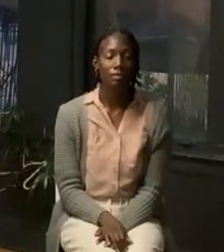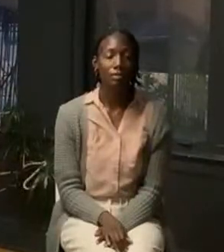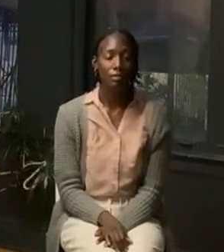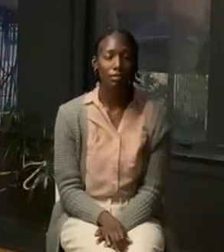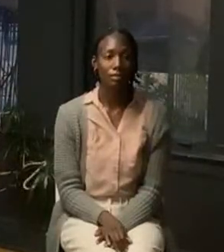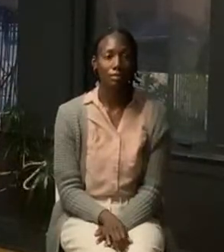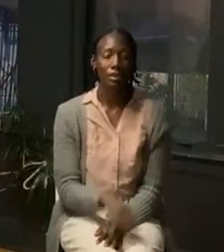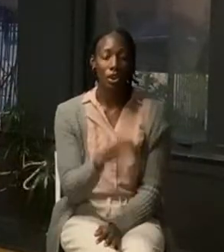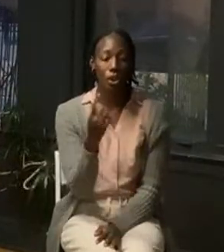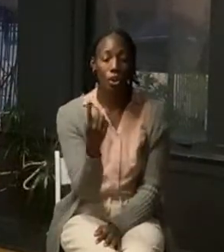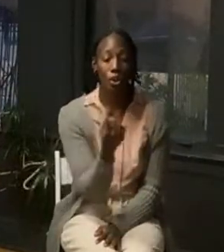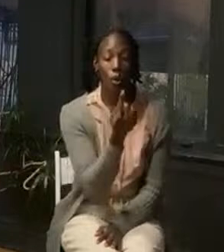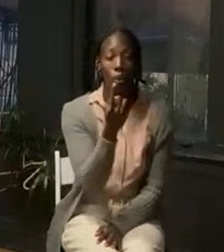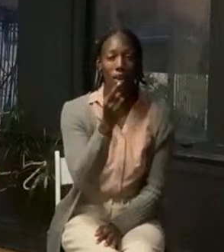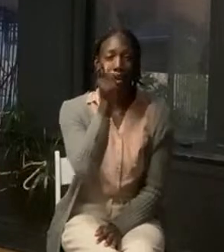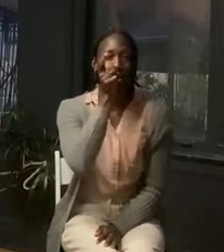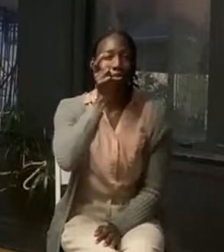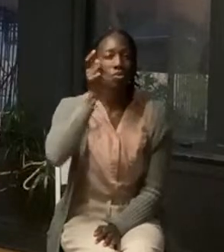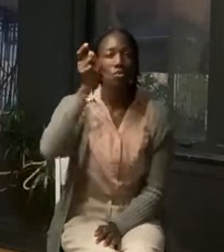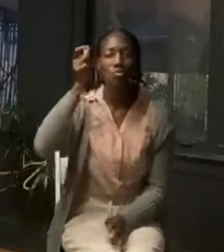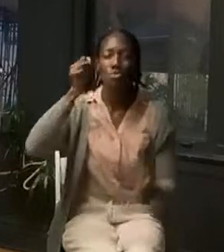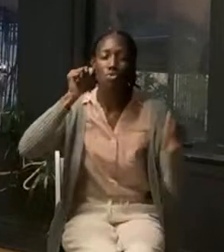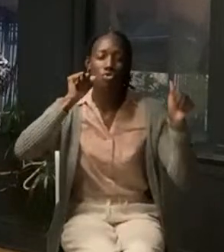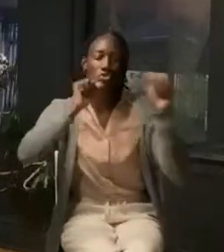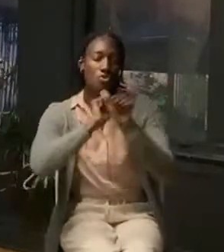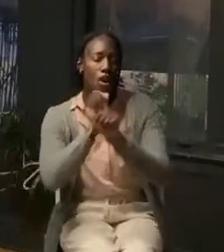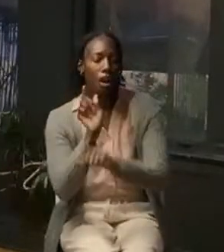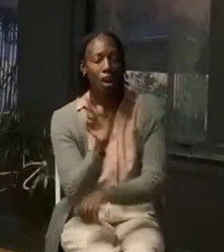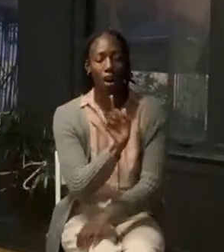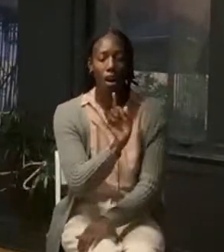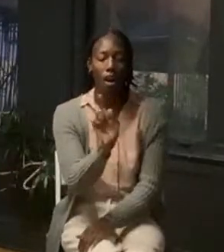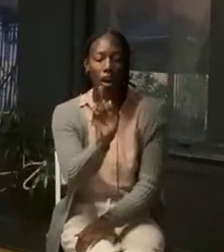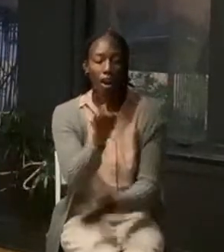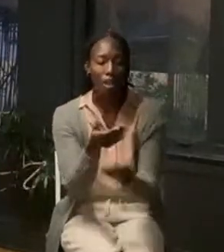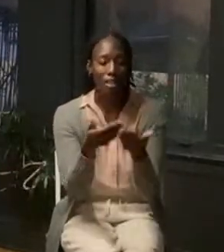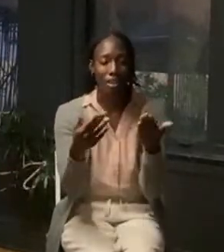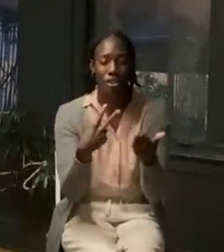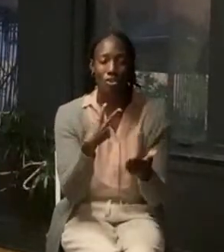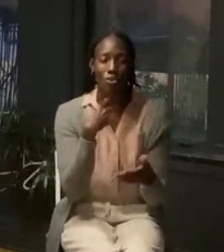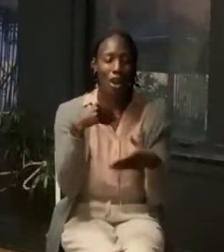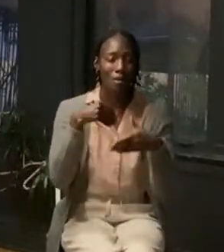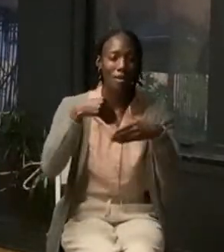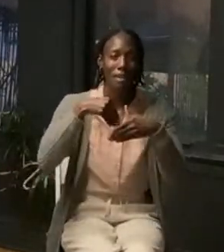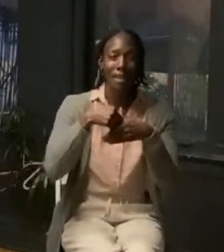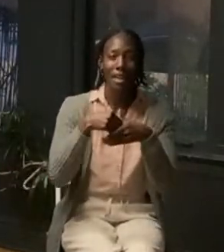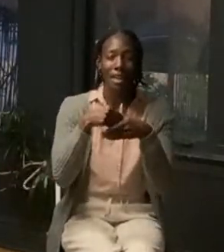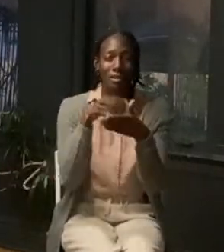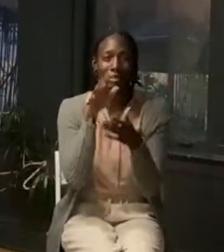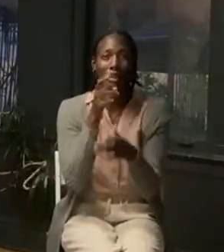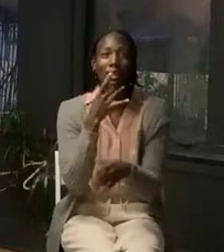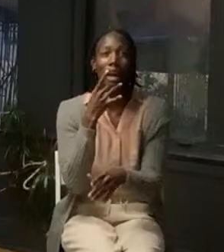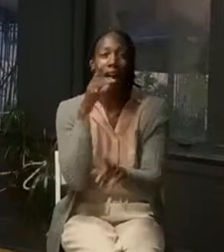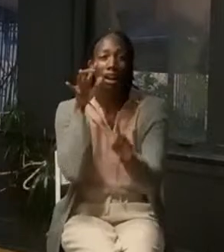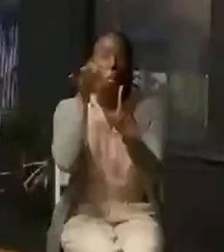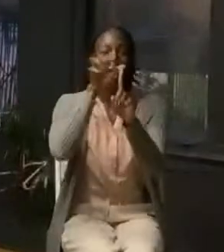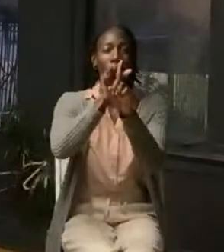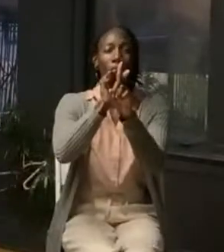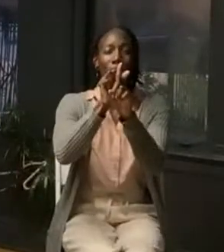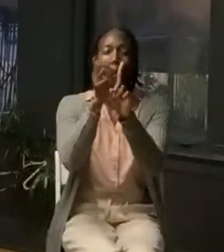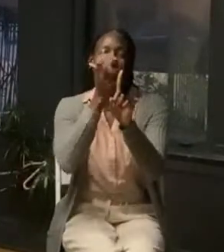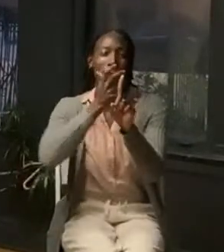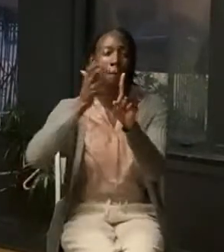Lonely, moon-drunk thing, trapped in the grasp of light. Howl your bitter